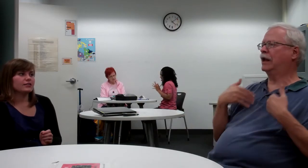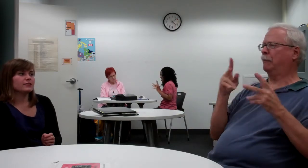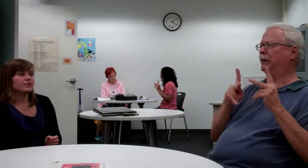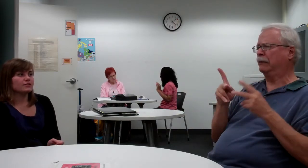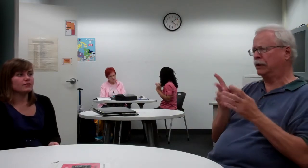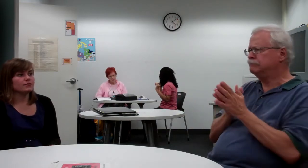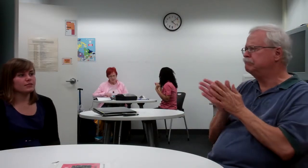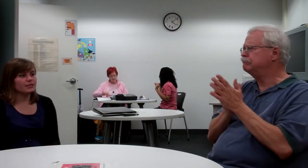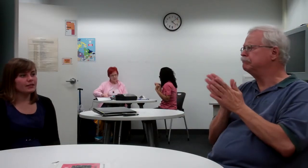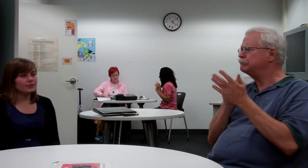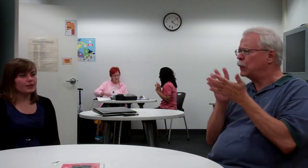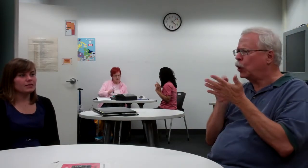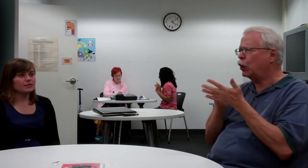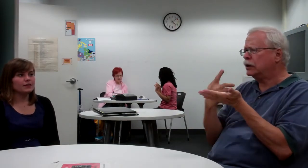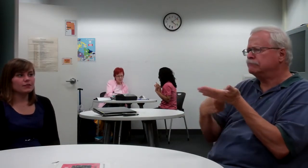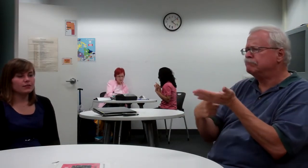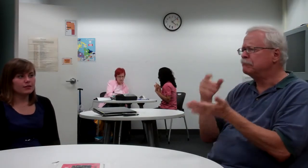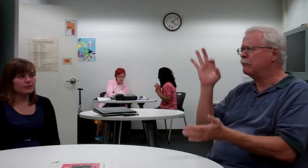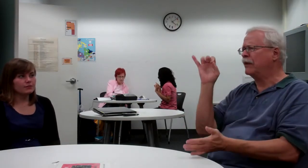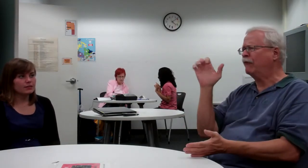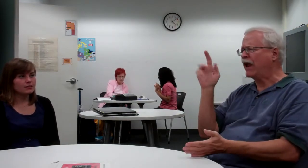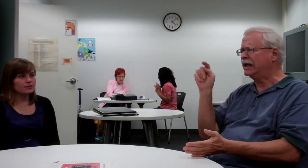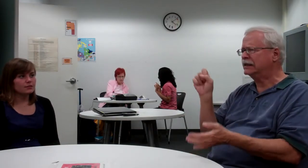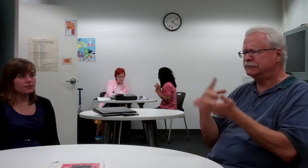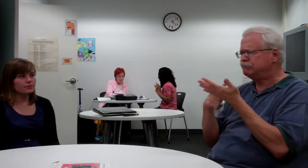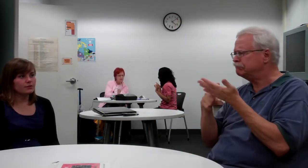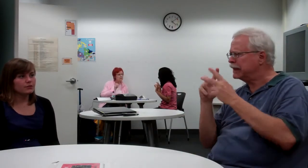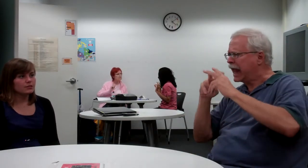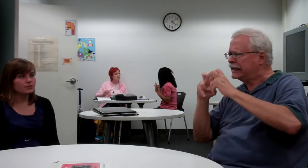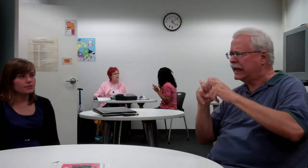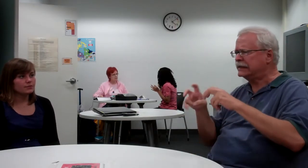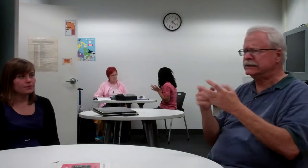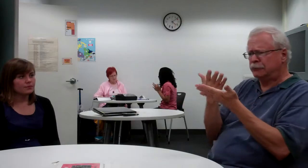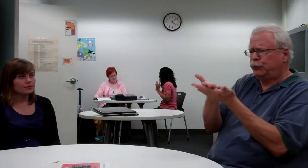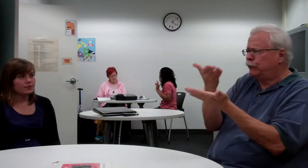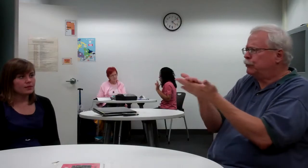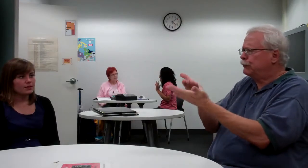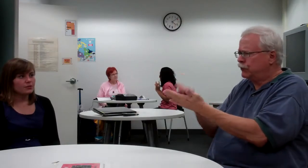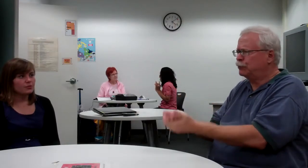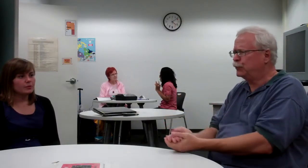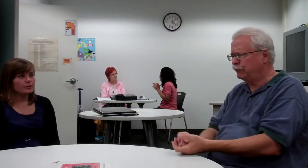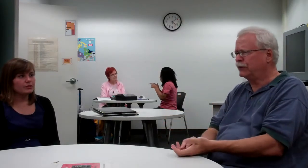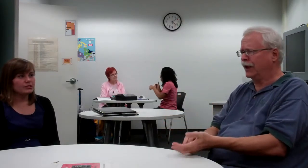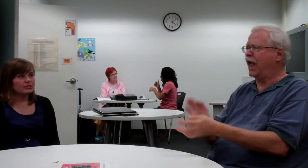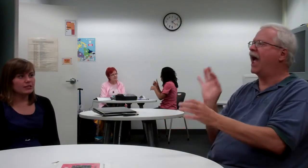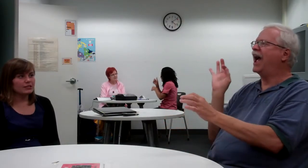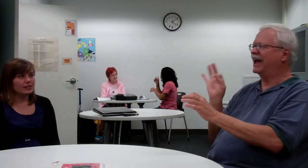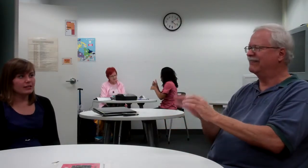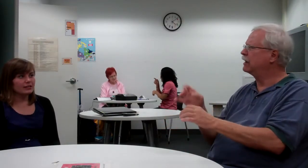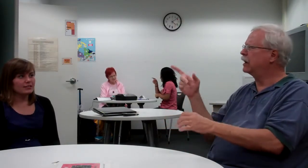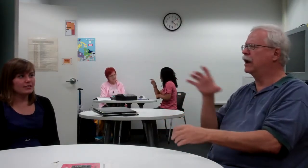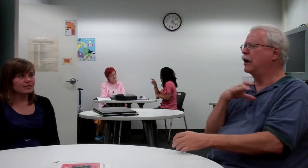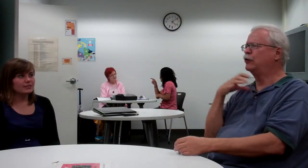and deciding the positive and negative effects of their votes. New people usually tend to analyze things and